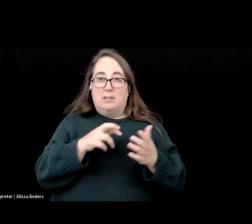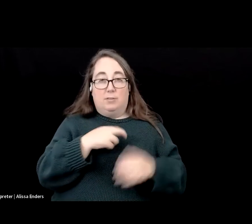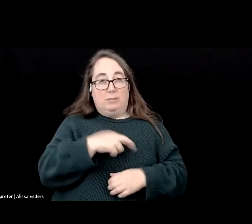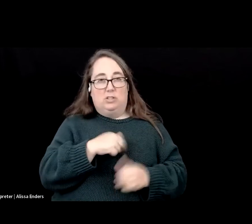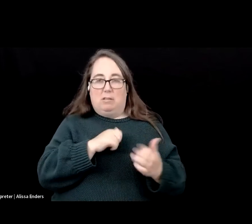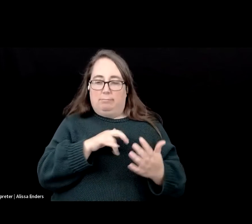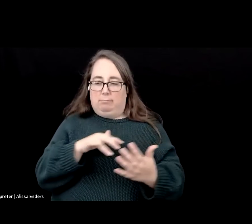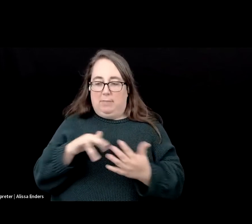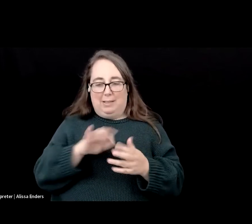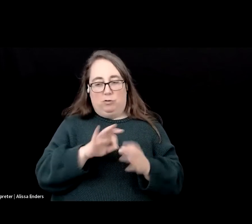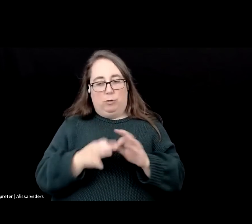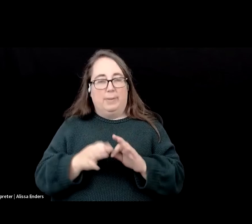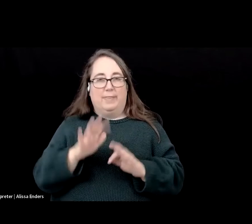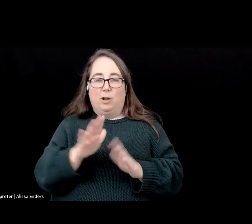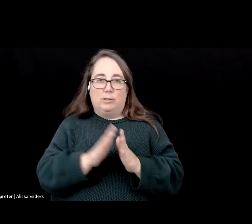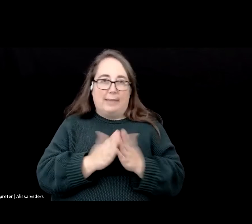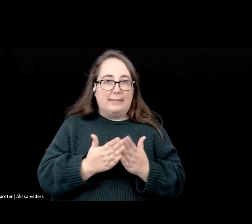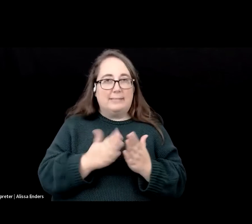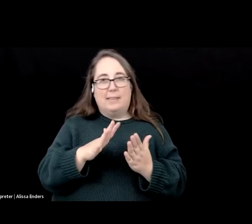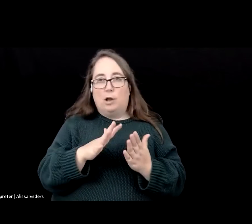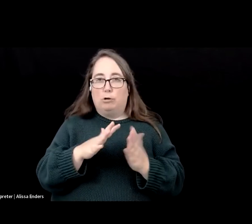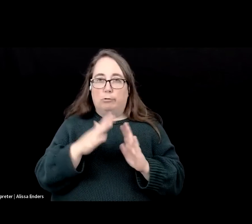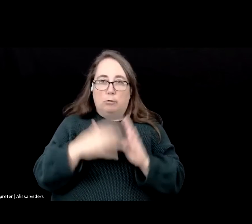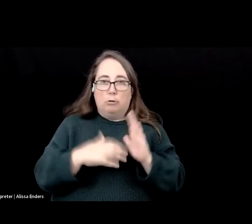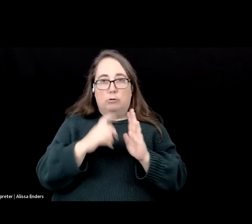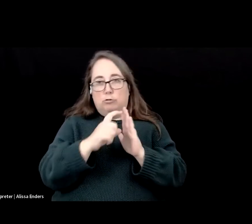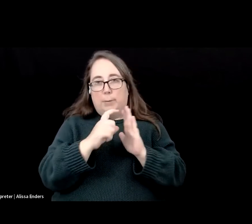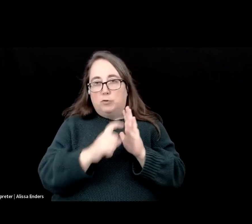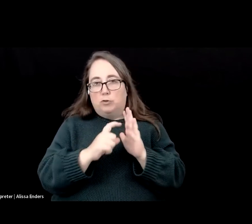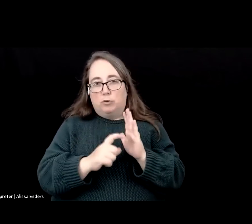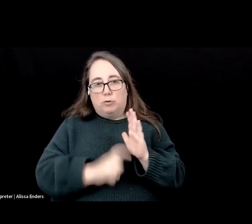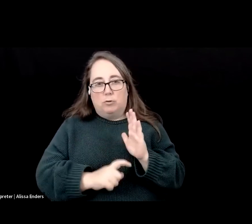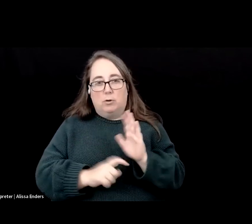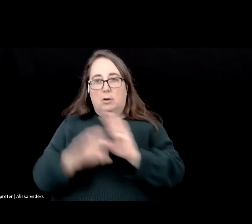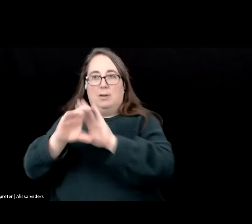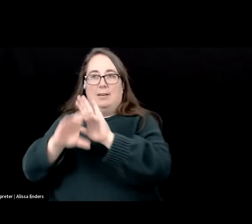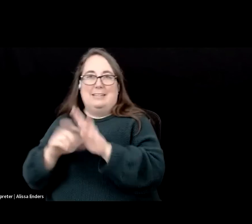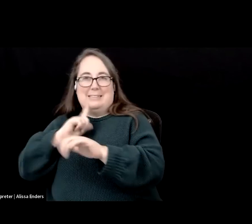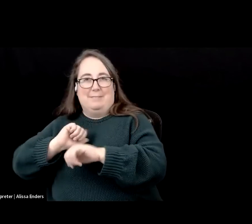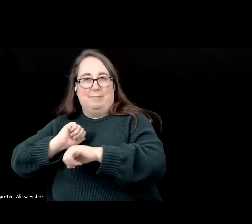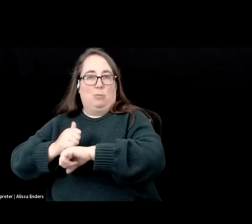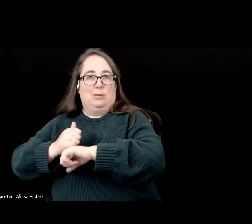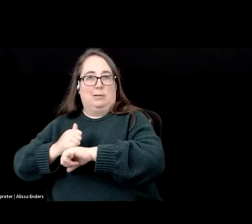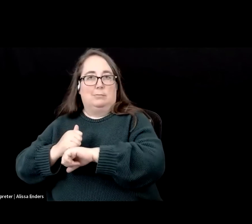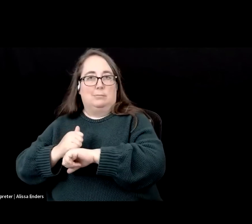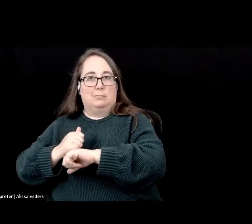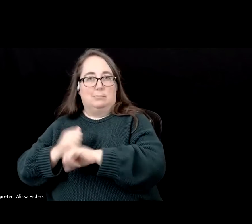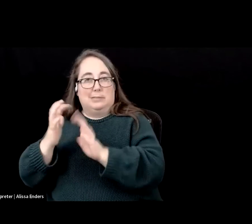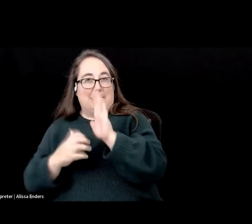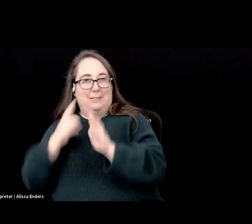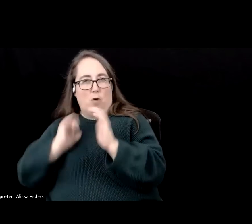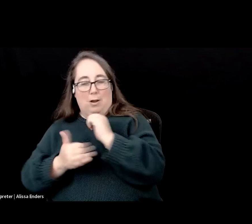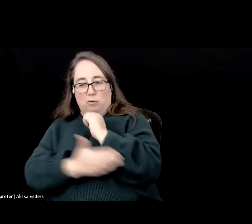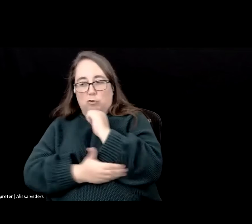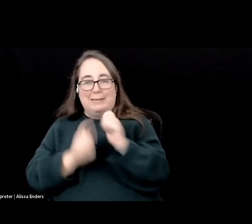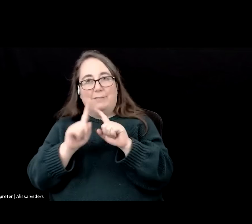their founding texts, they interpret their scriptures. The Constitution is the founding text of our country, and it's open to interpretation.